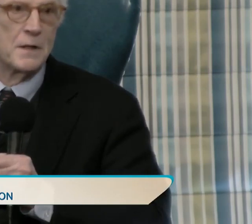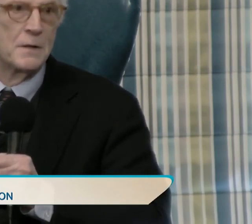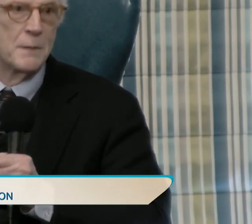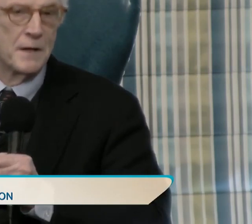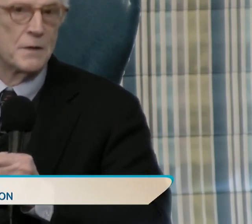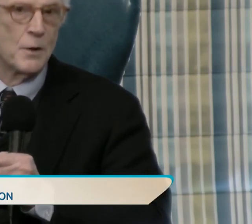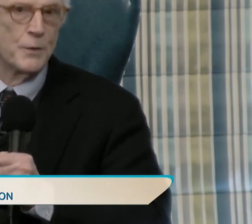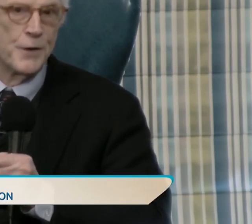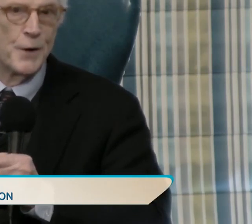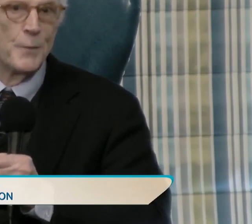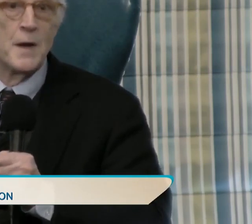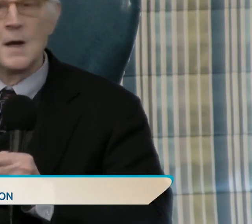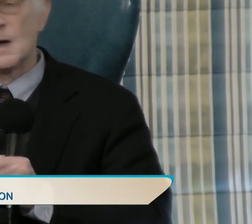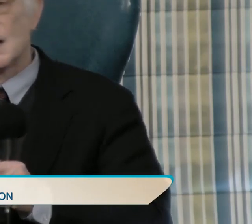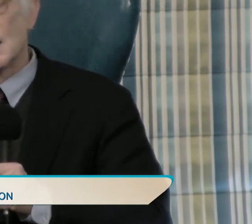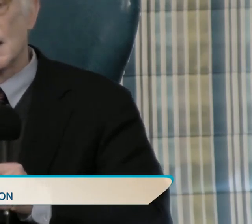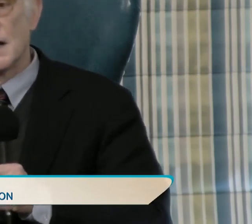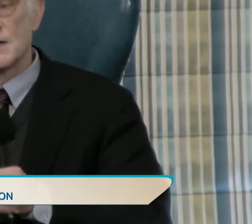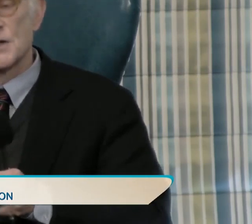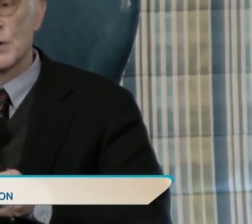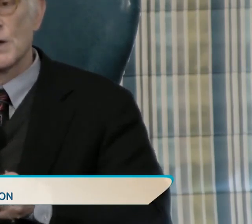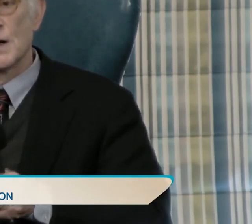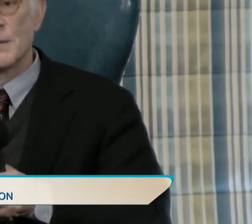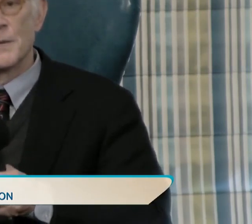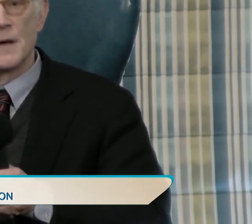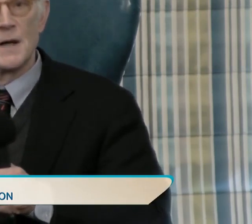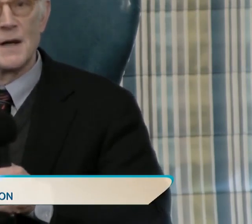constantly being told no.